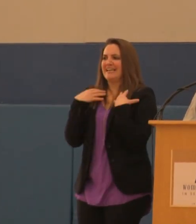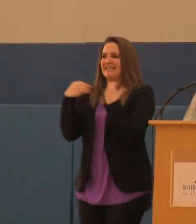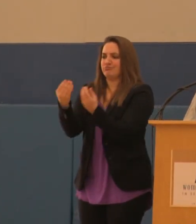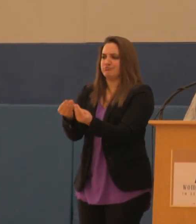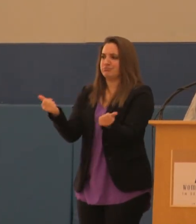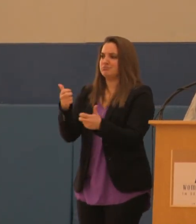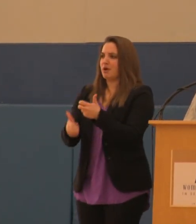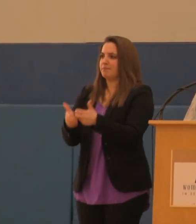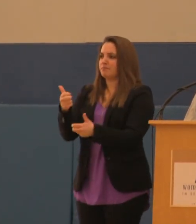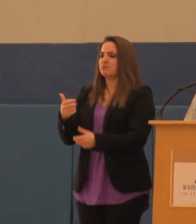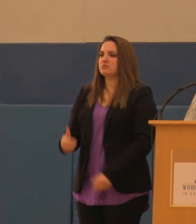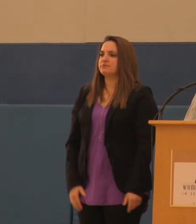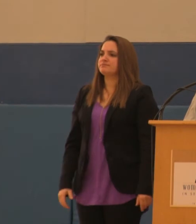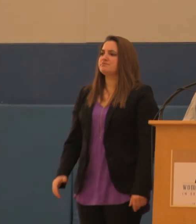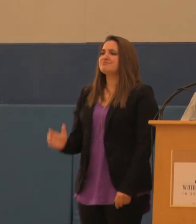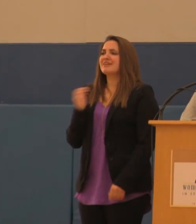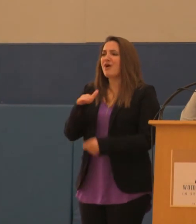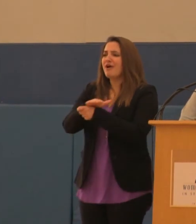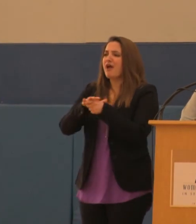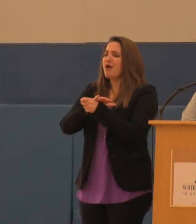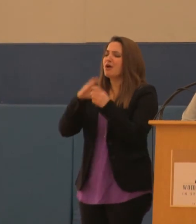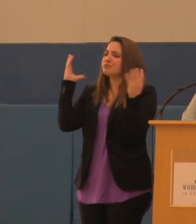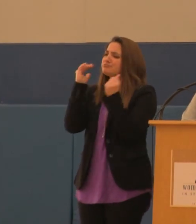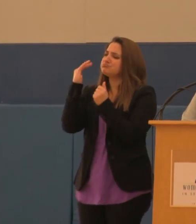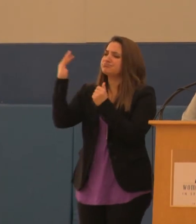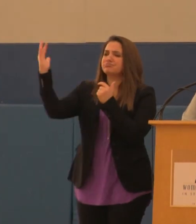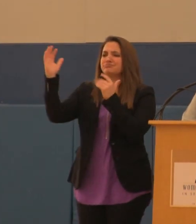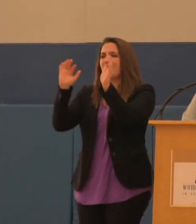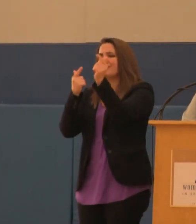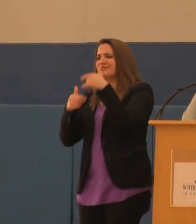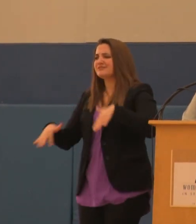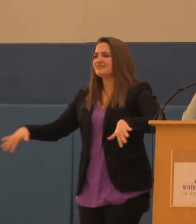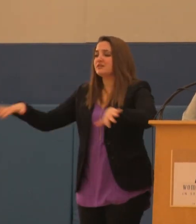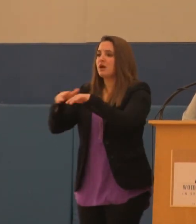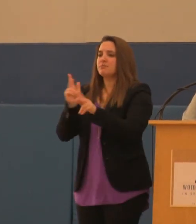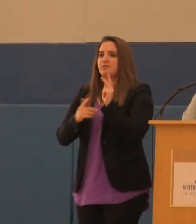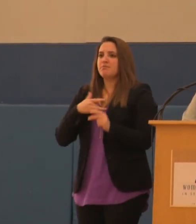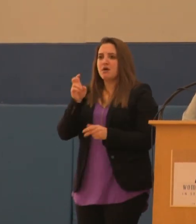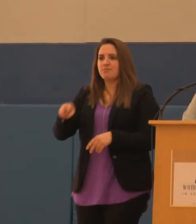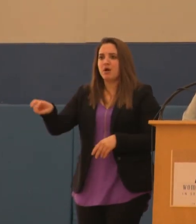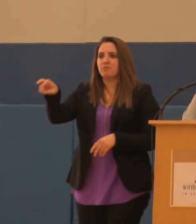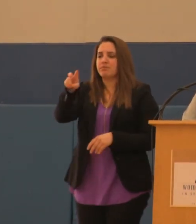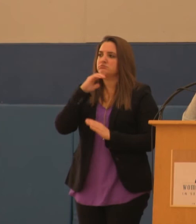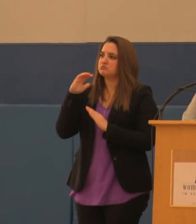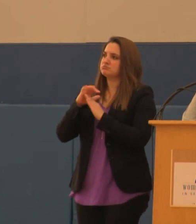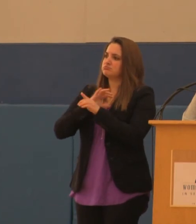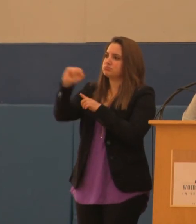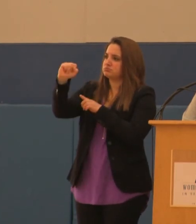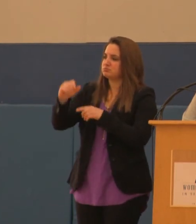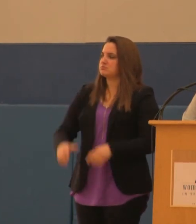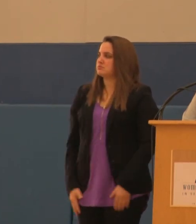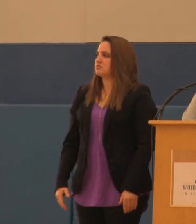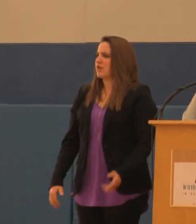in a bucolic tourist destination that has become world class. When I learned that a